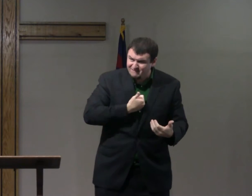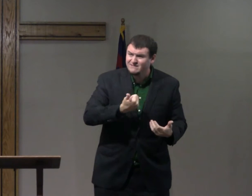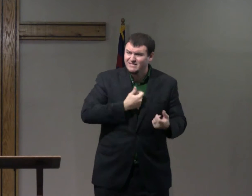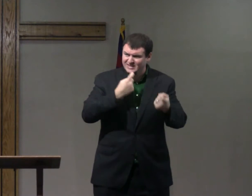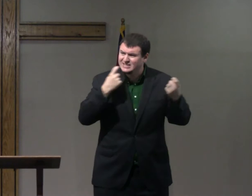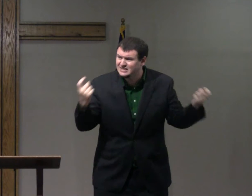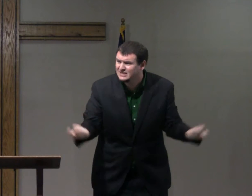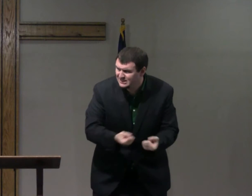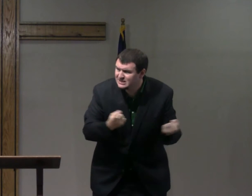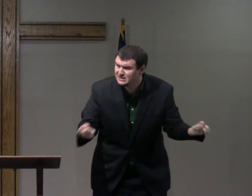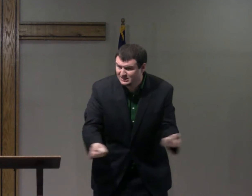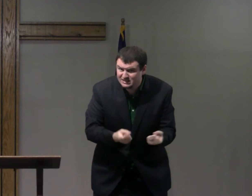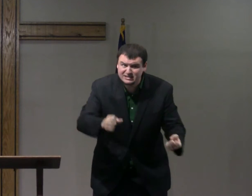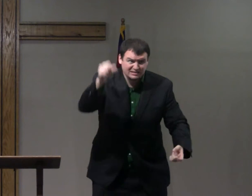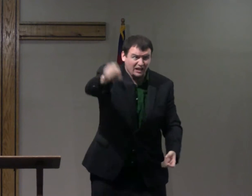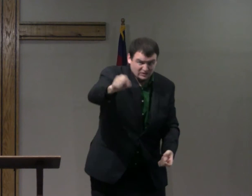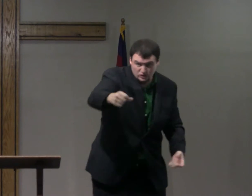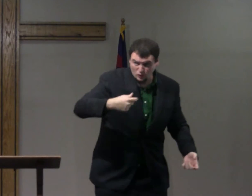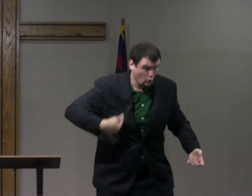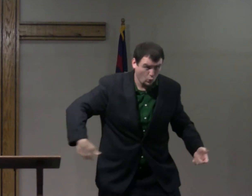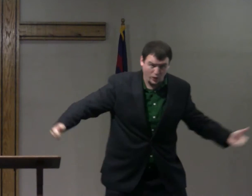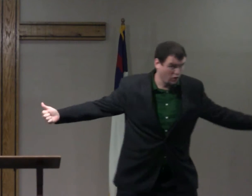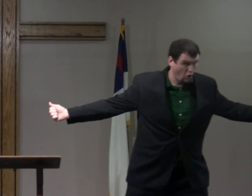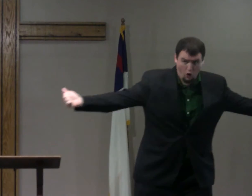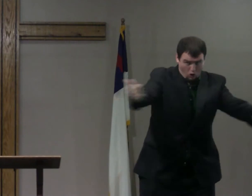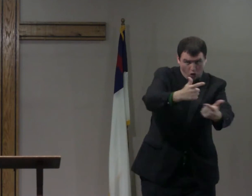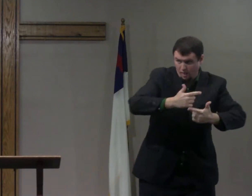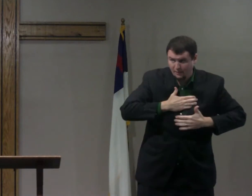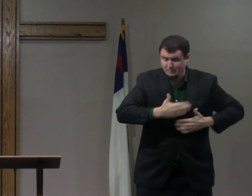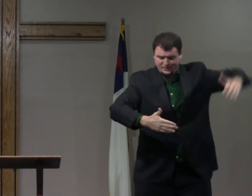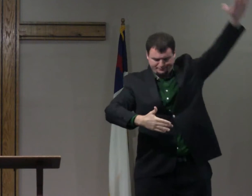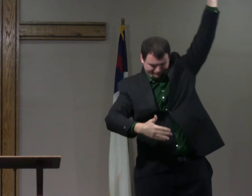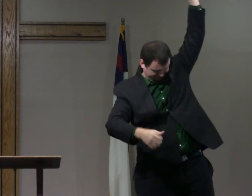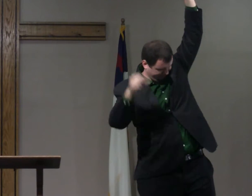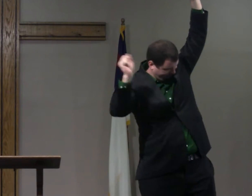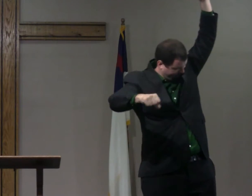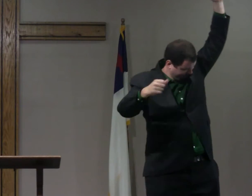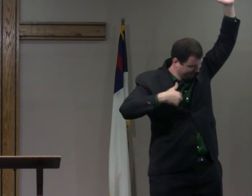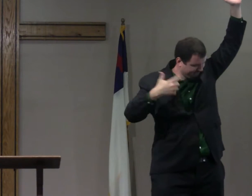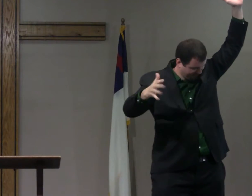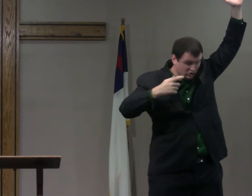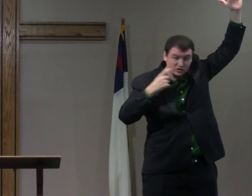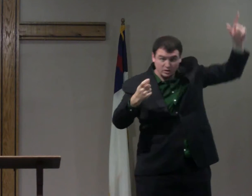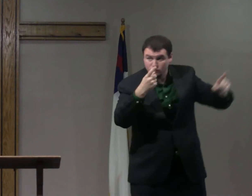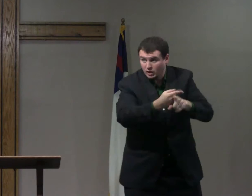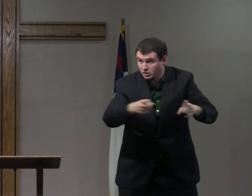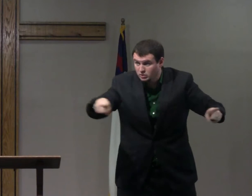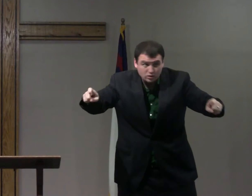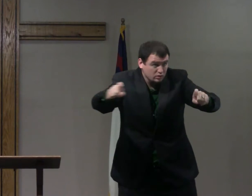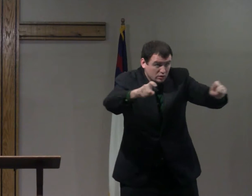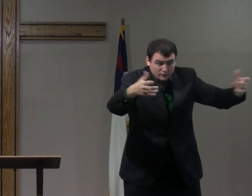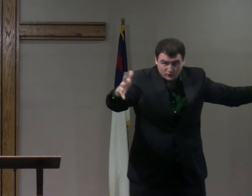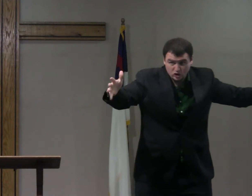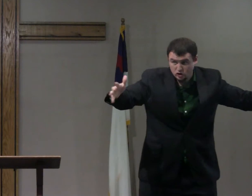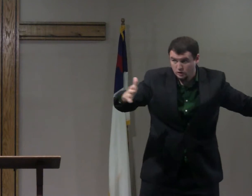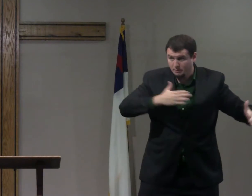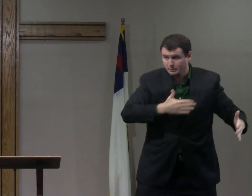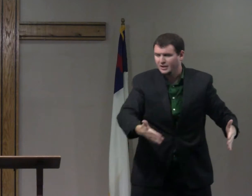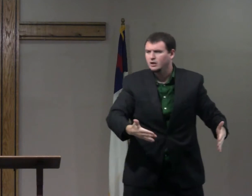We have sinned. Yes, we all have sin. You all admit it, right? We all have